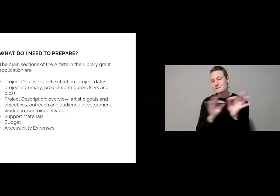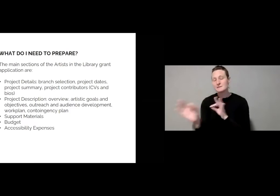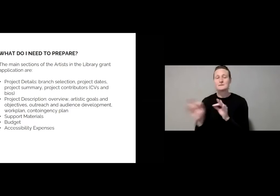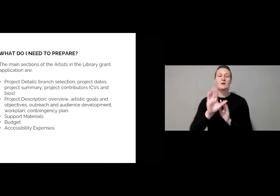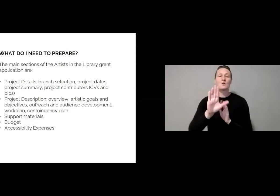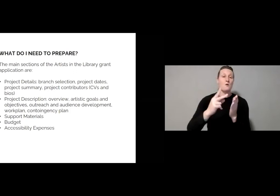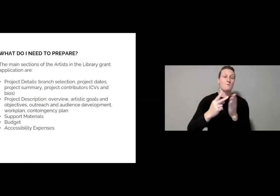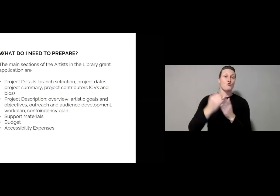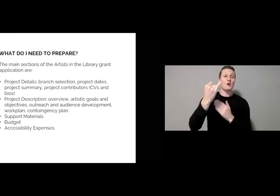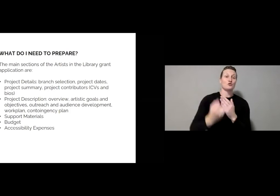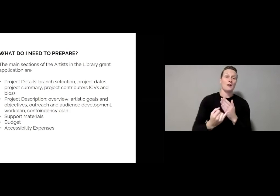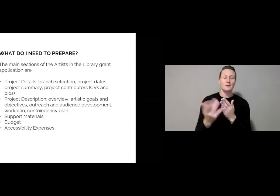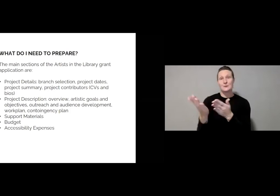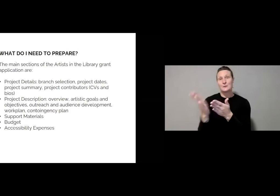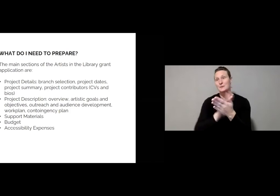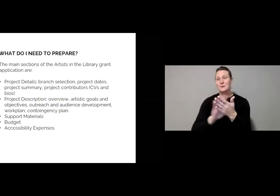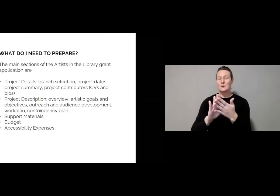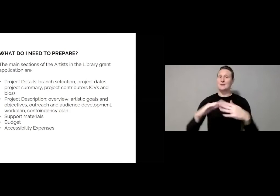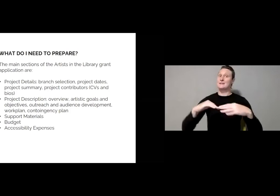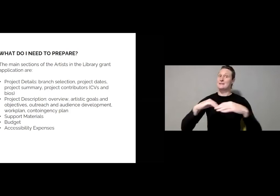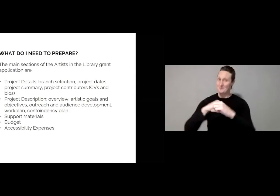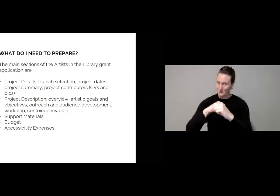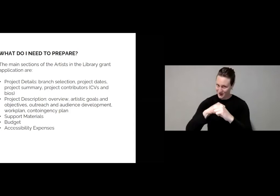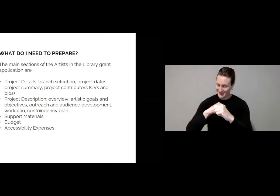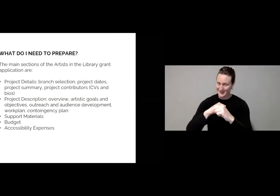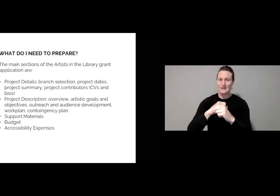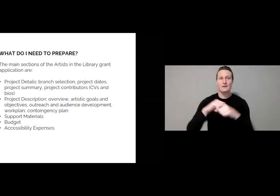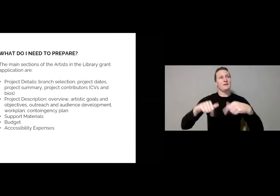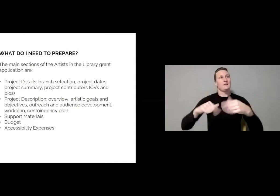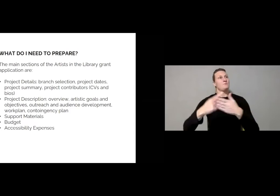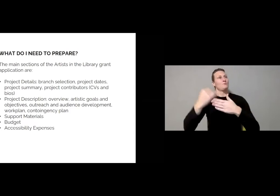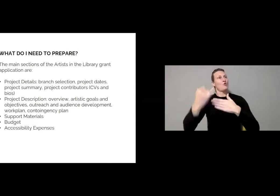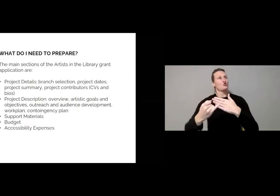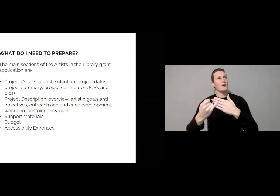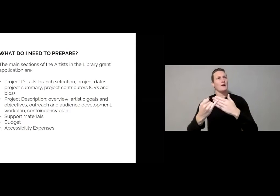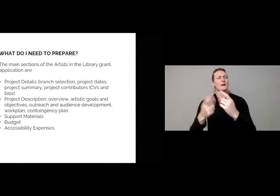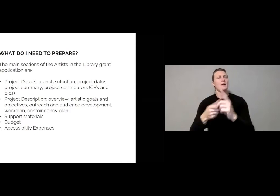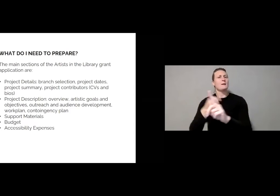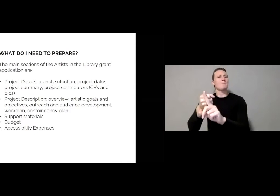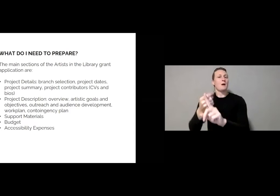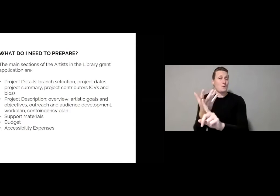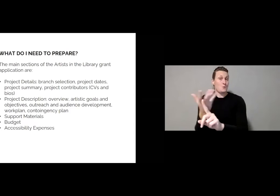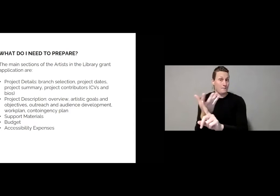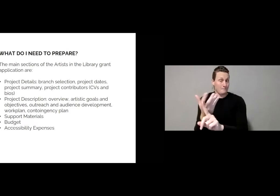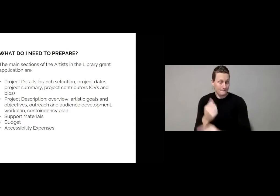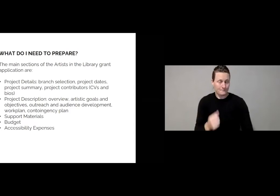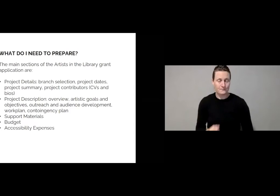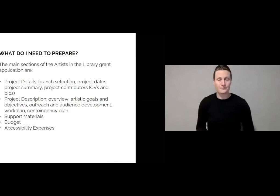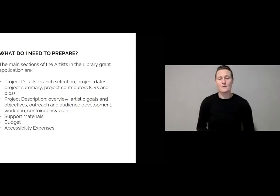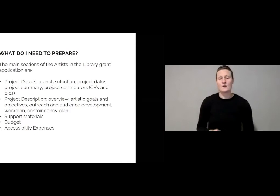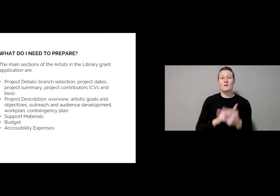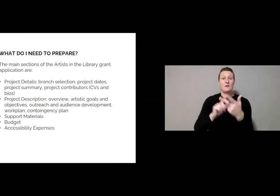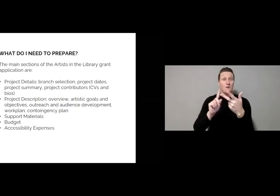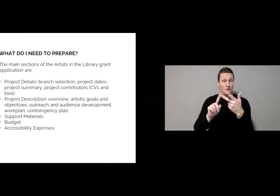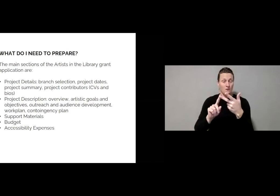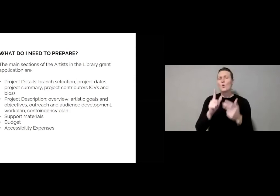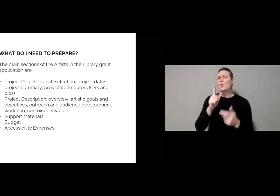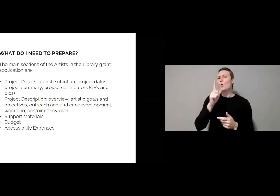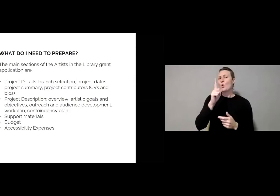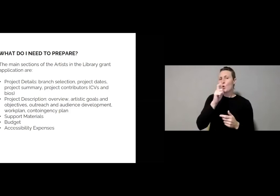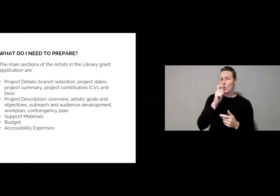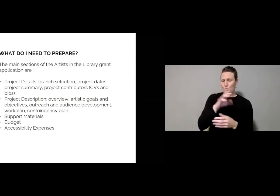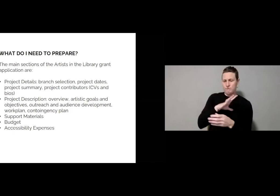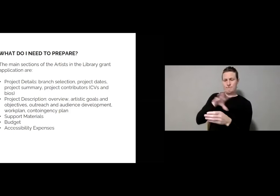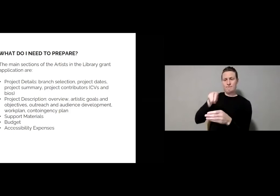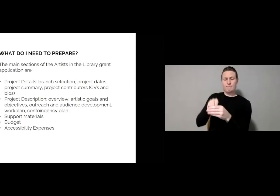want to do. You're going to also list all of the contributors to your project. It may just be yourself, and if that's the case,